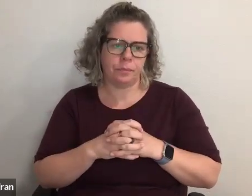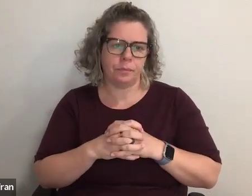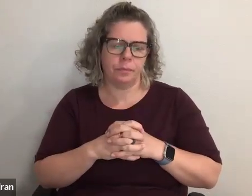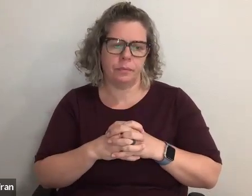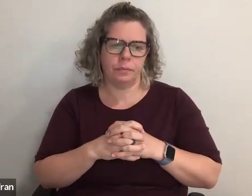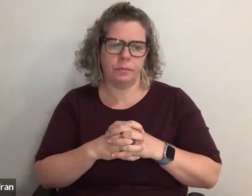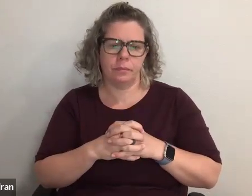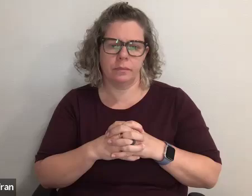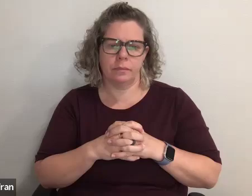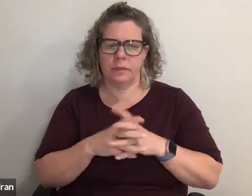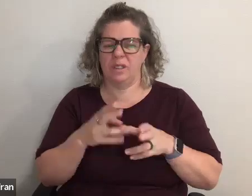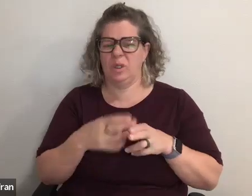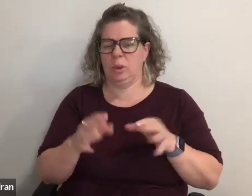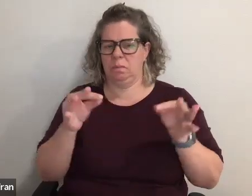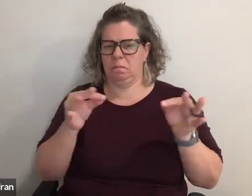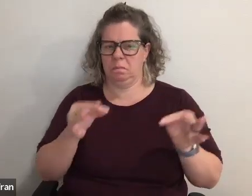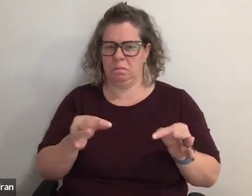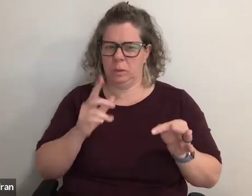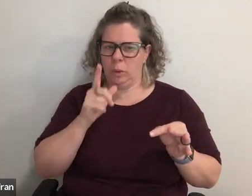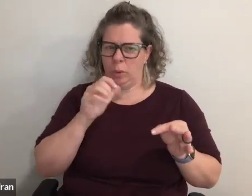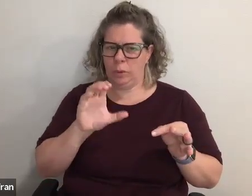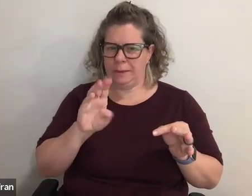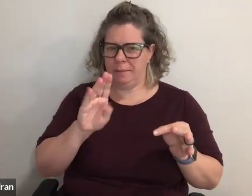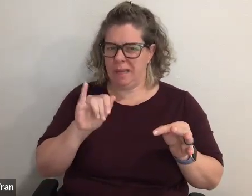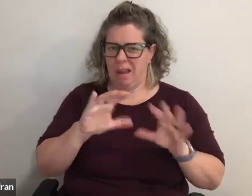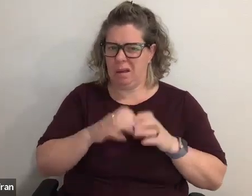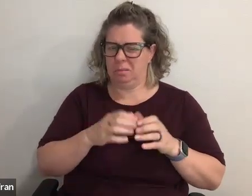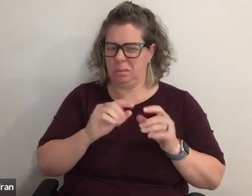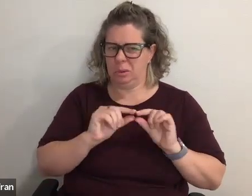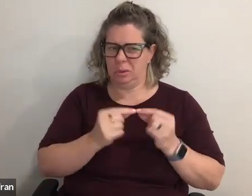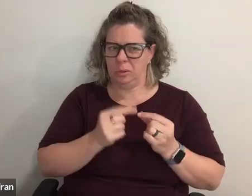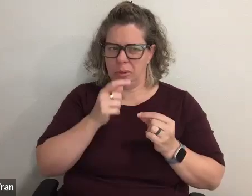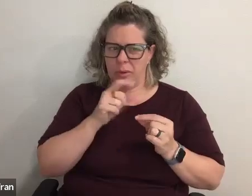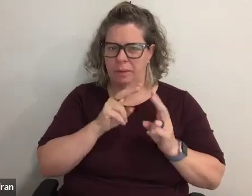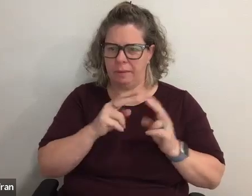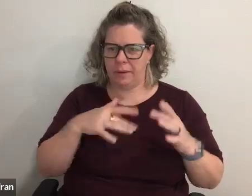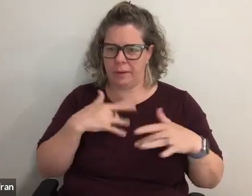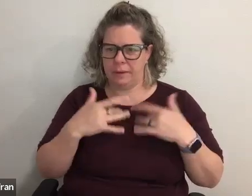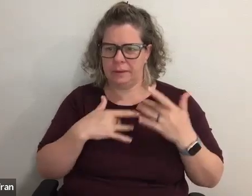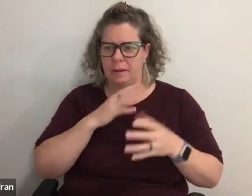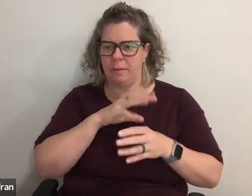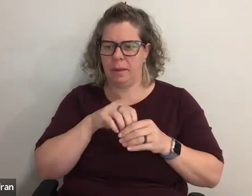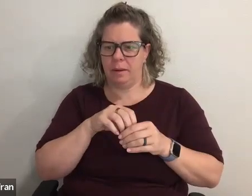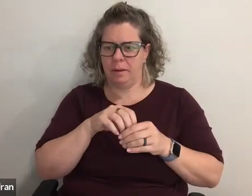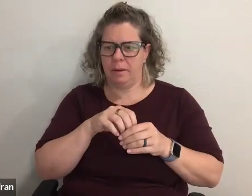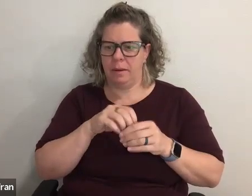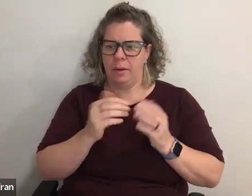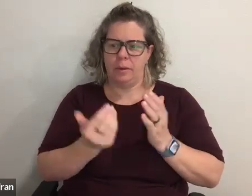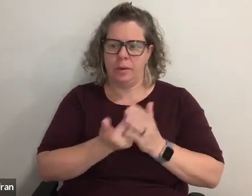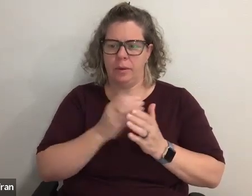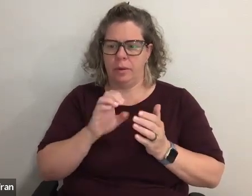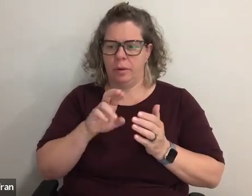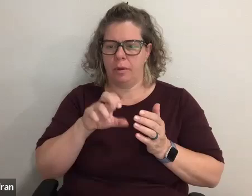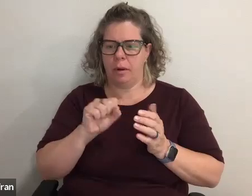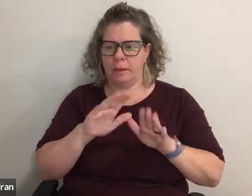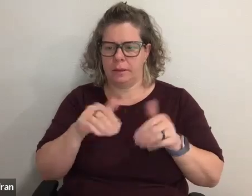Wanted to give just a quick overview of who we are. Besides being very excited to be one of the new crisis providers